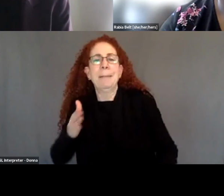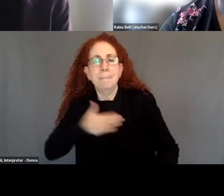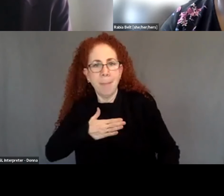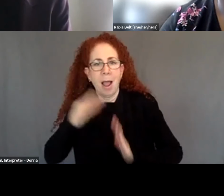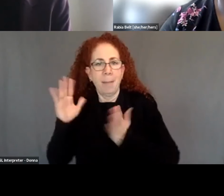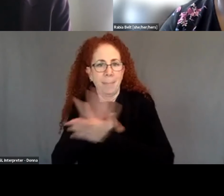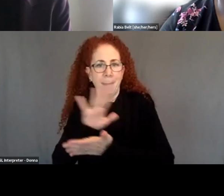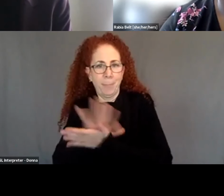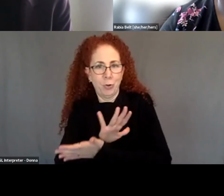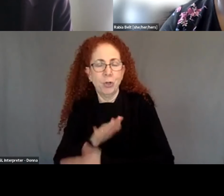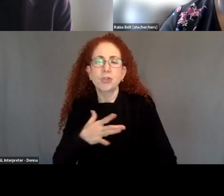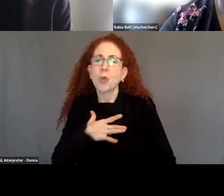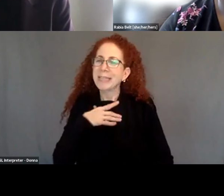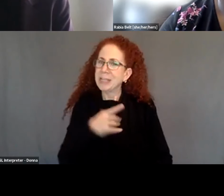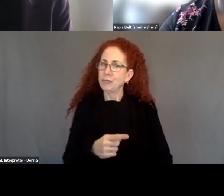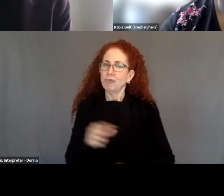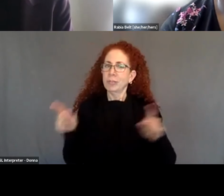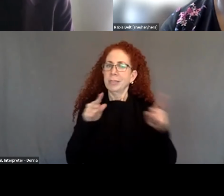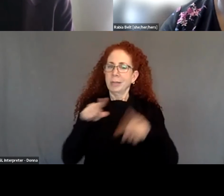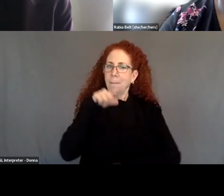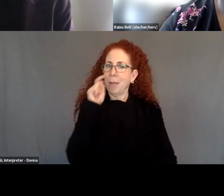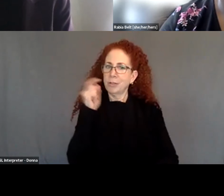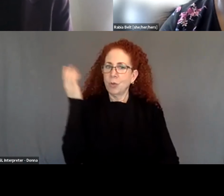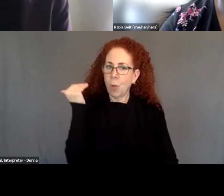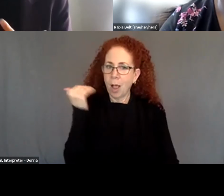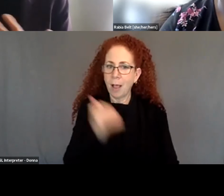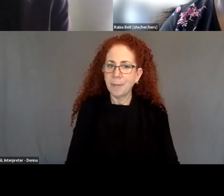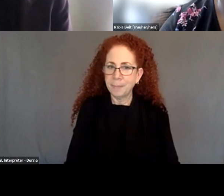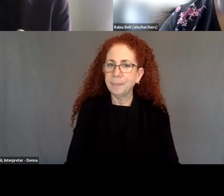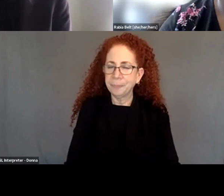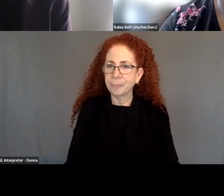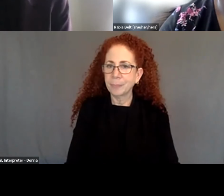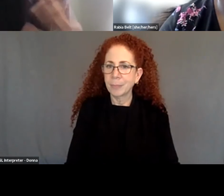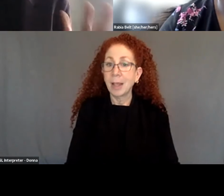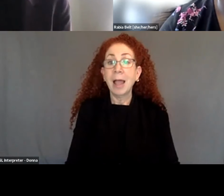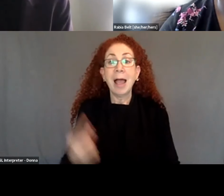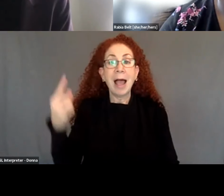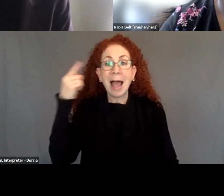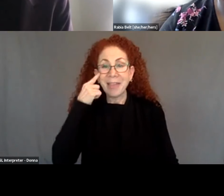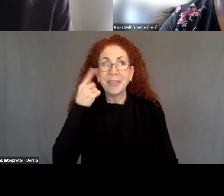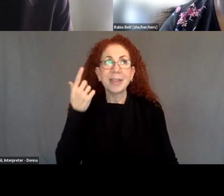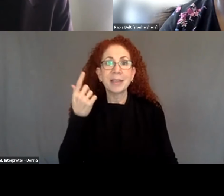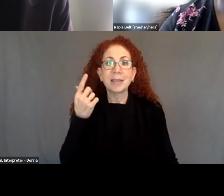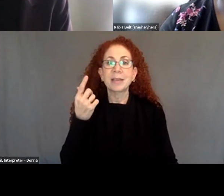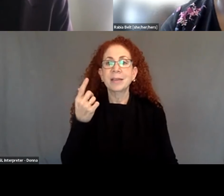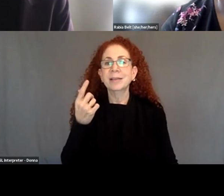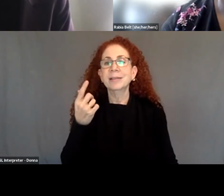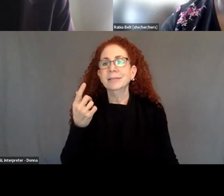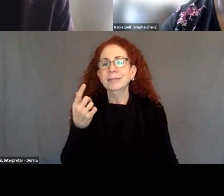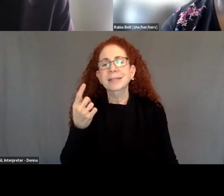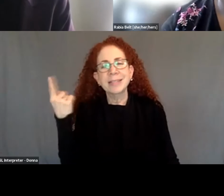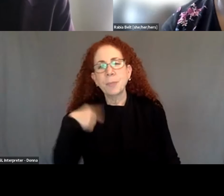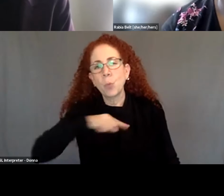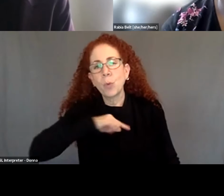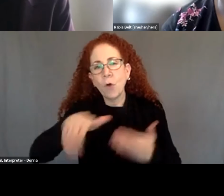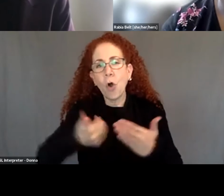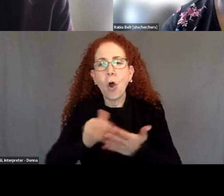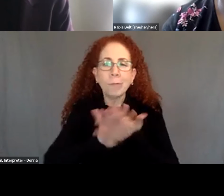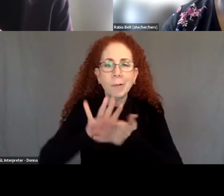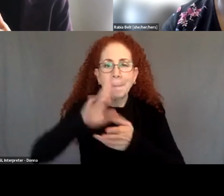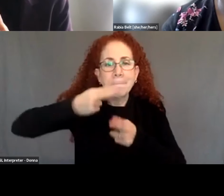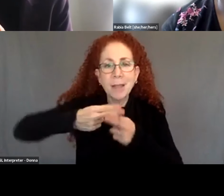And so an interesting puzzle is why that is. I think this goes to, you know, a tension that we've all been alluding to, which is some